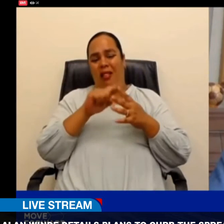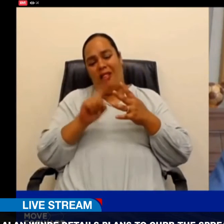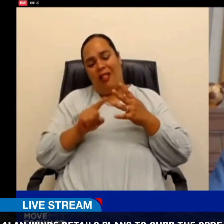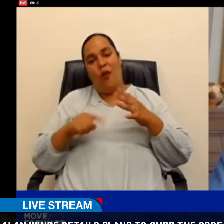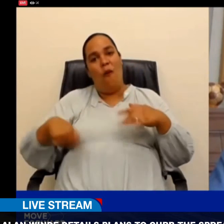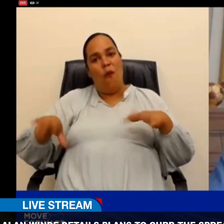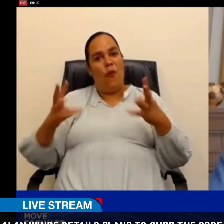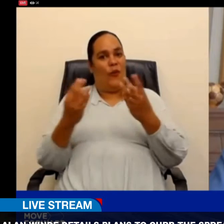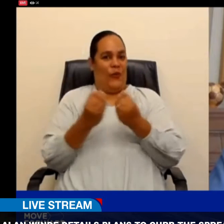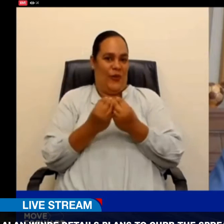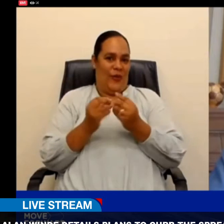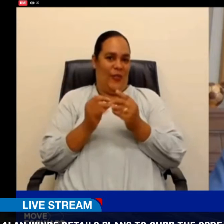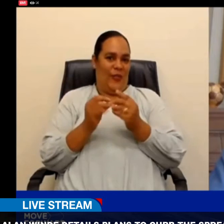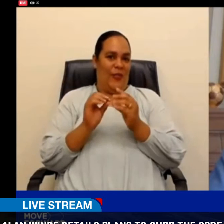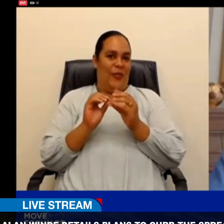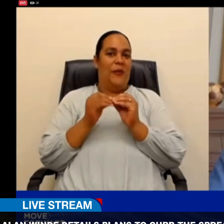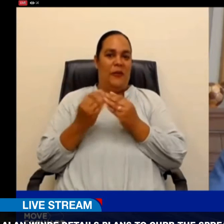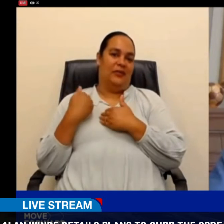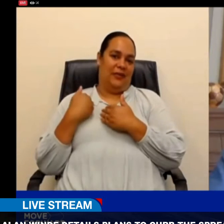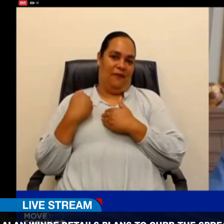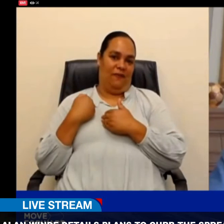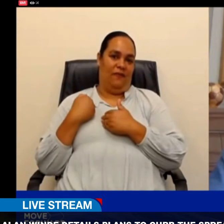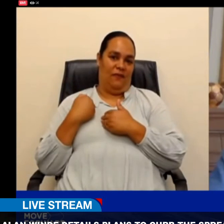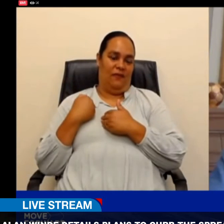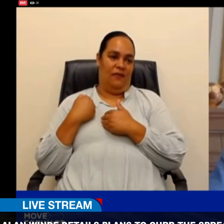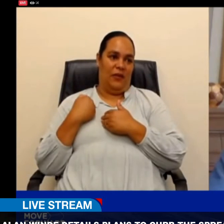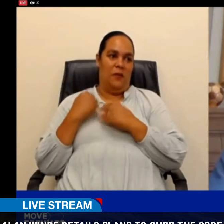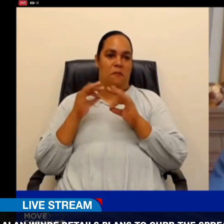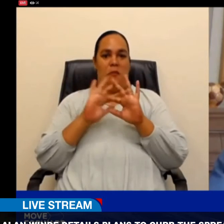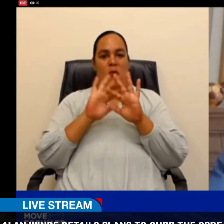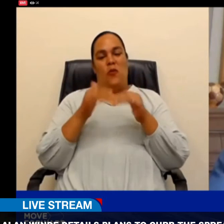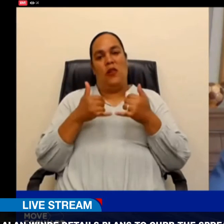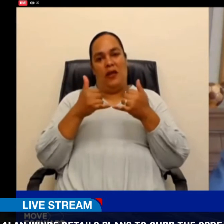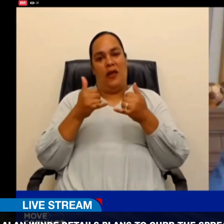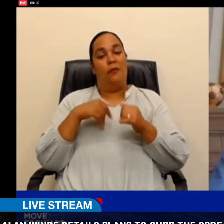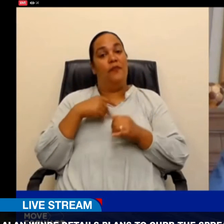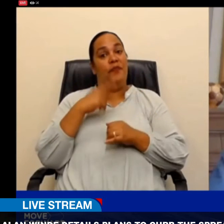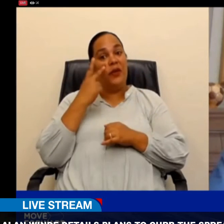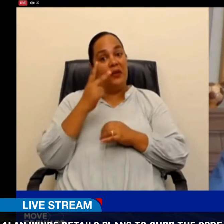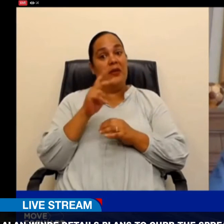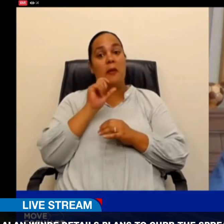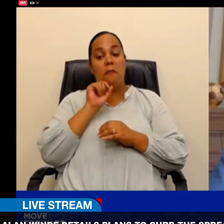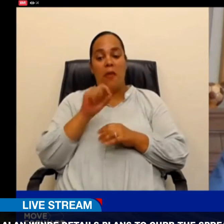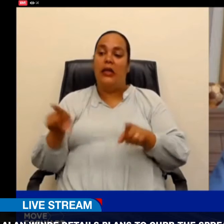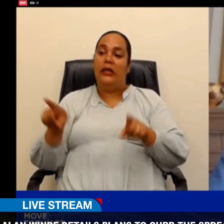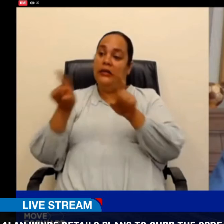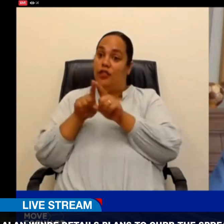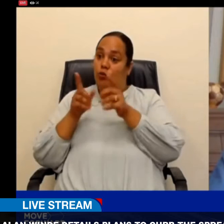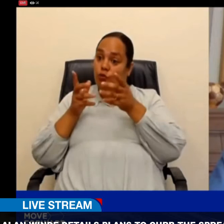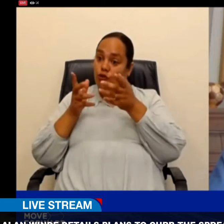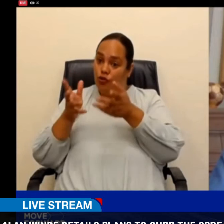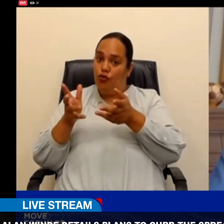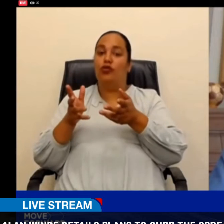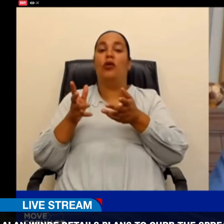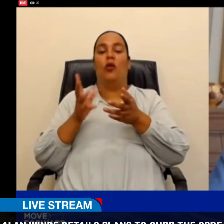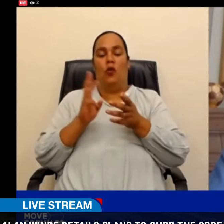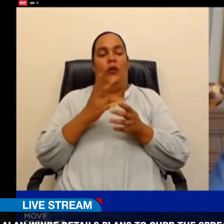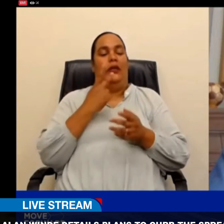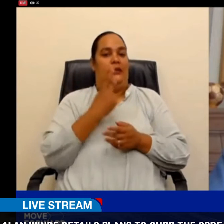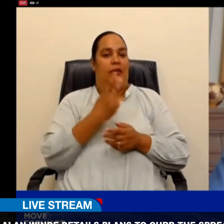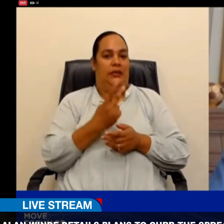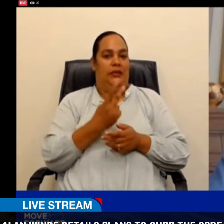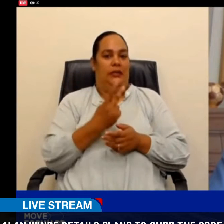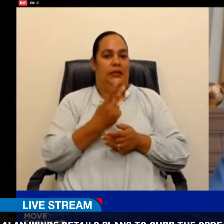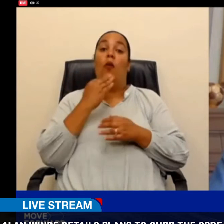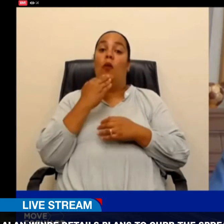together to make it a safe World Cup. We will see exactly the same kind of reaction. Those in the garden